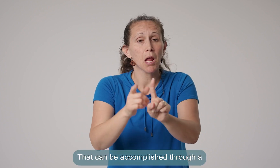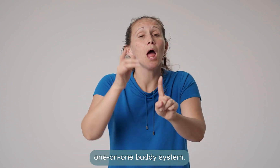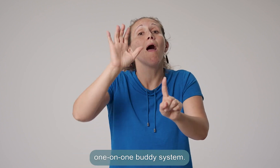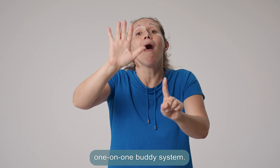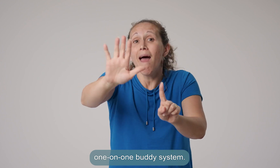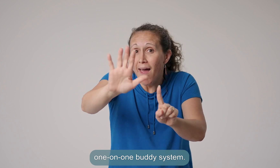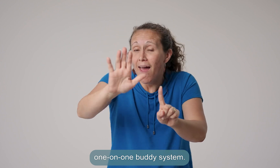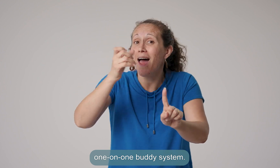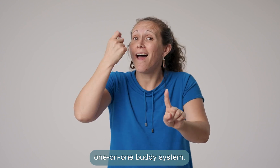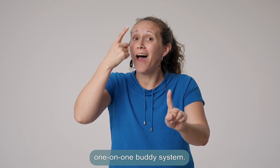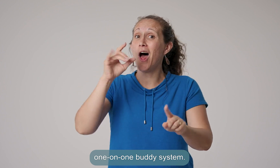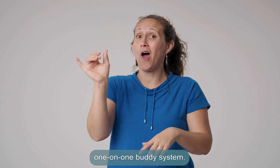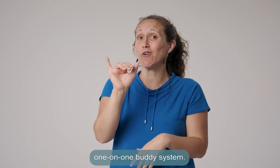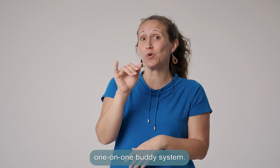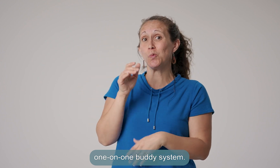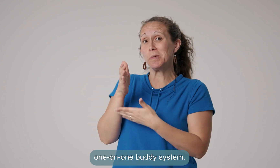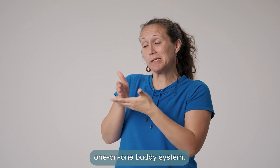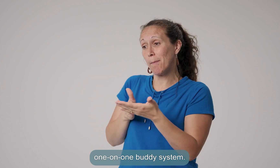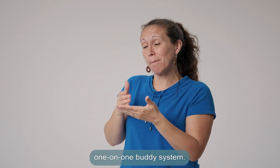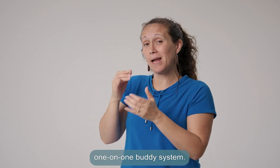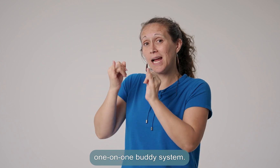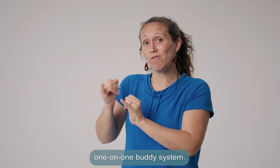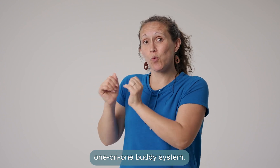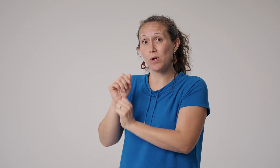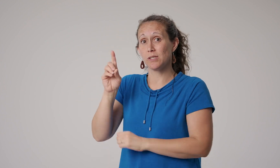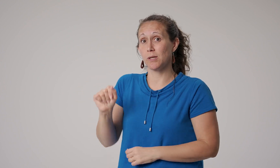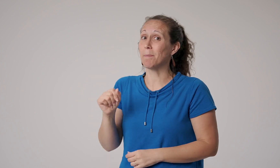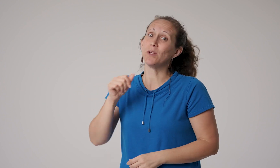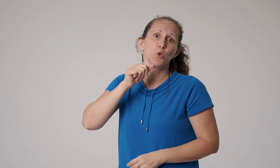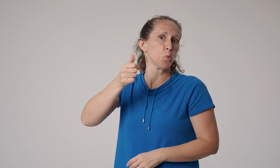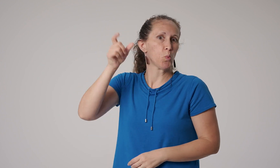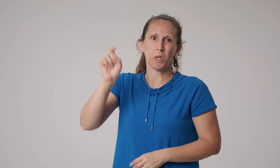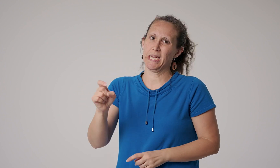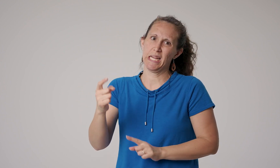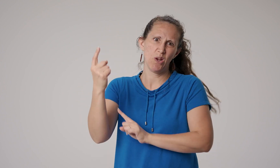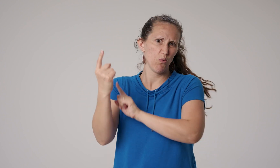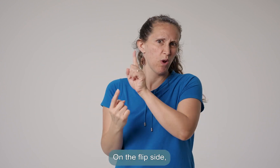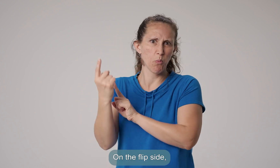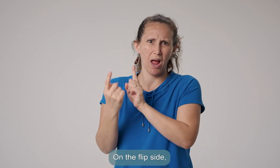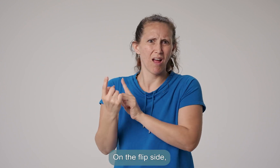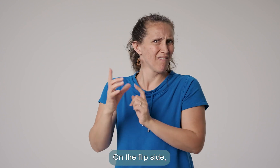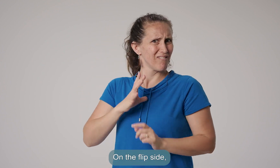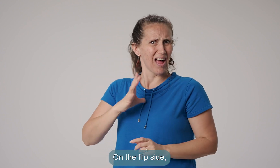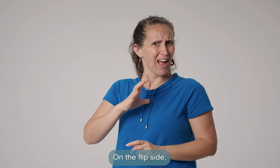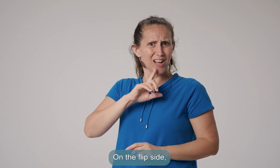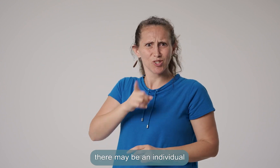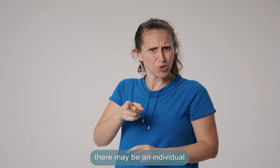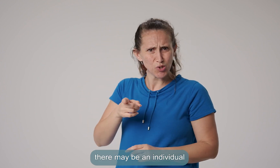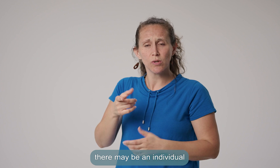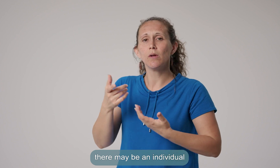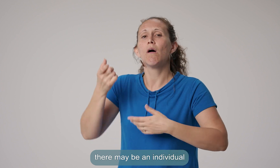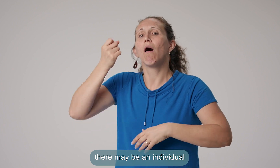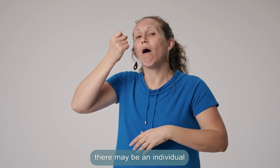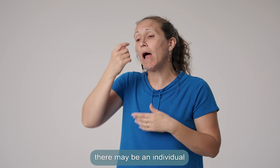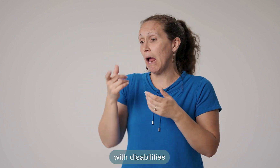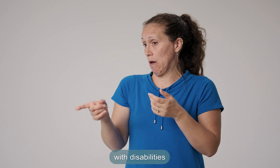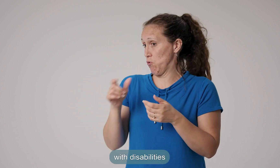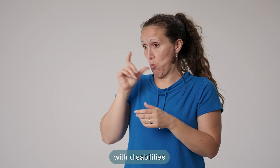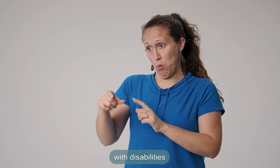through a one-on-one buddy system. On the flip side, there may be an individual with